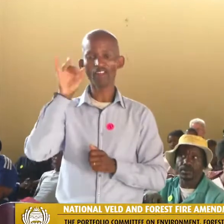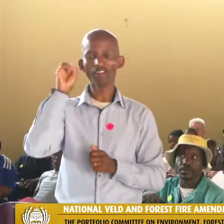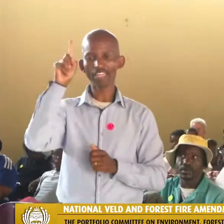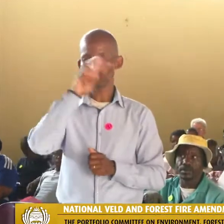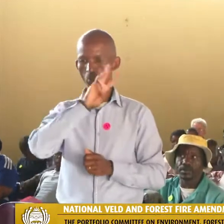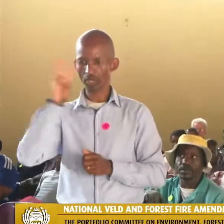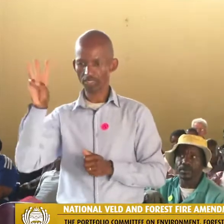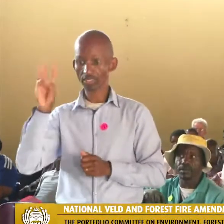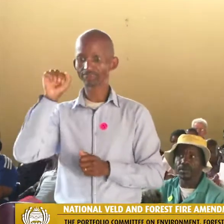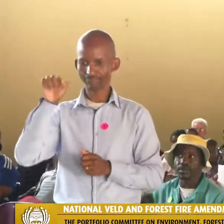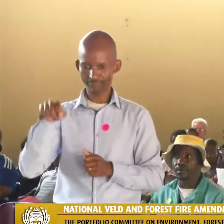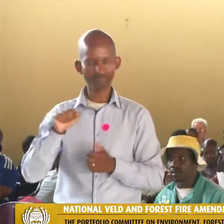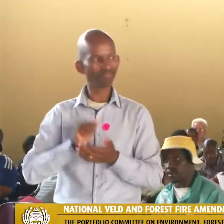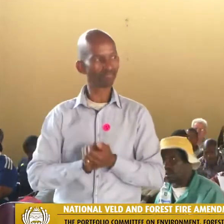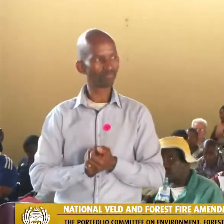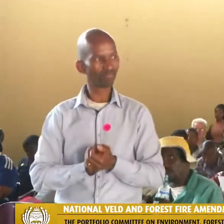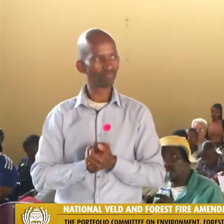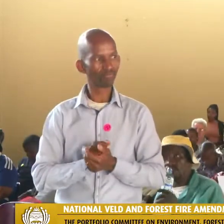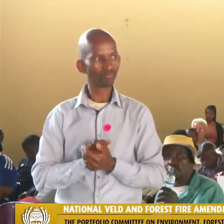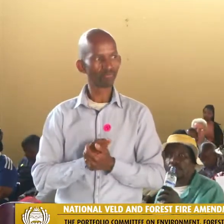West. Yes.